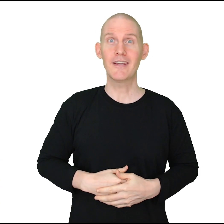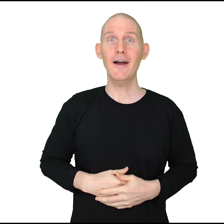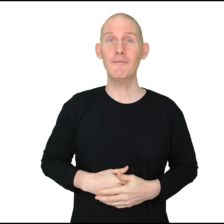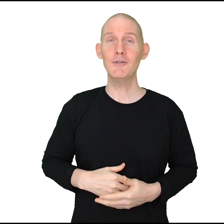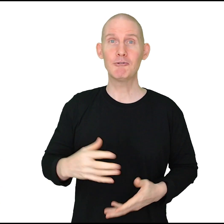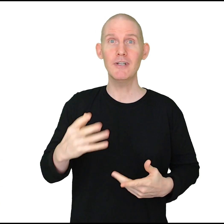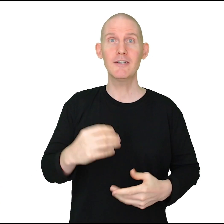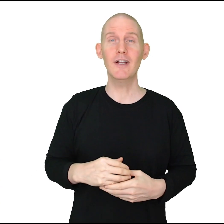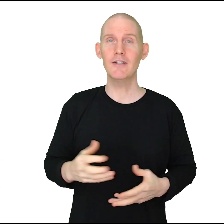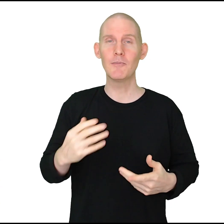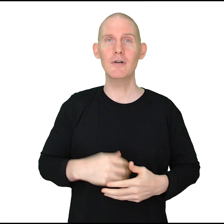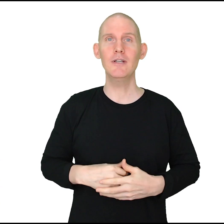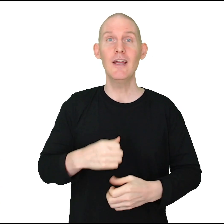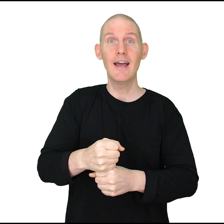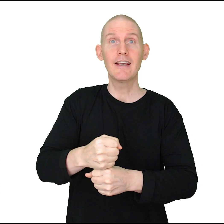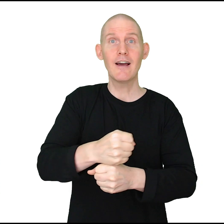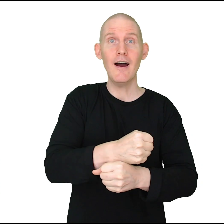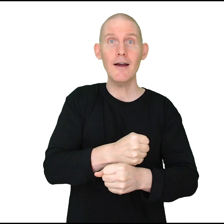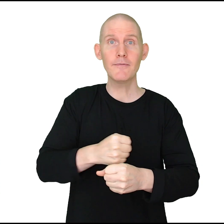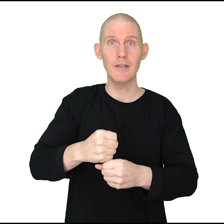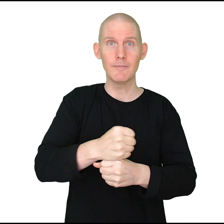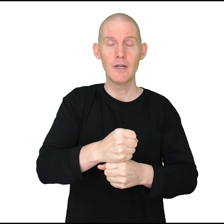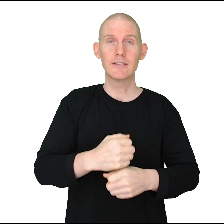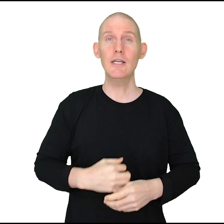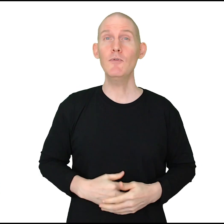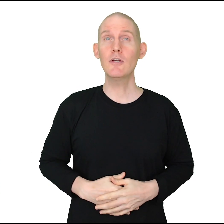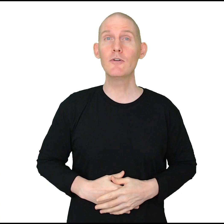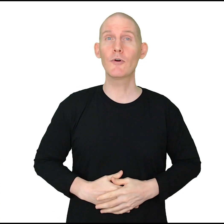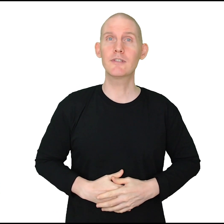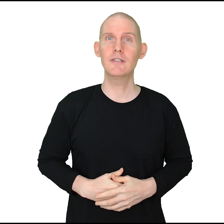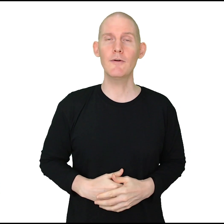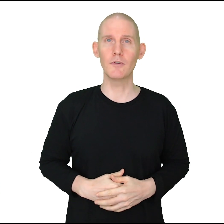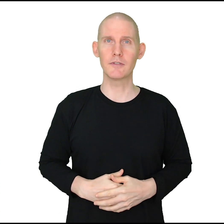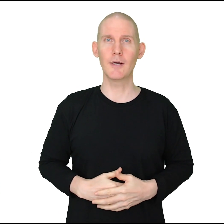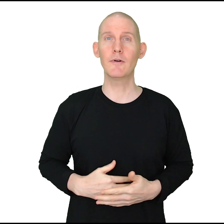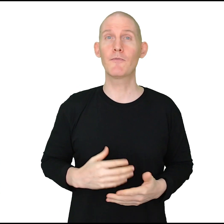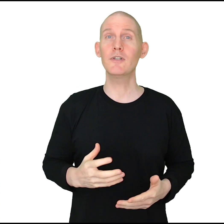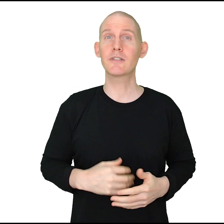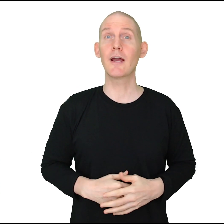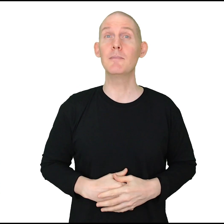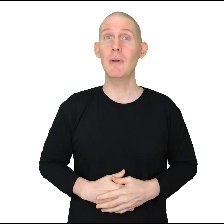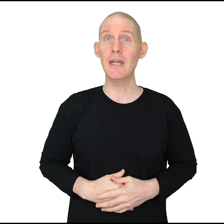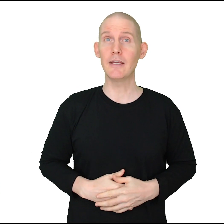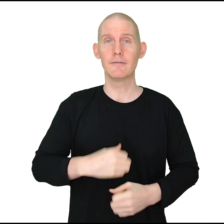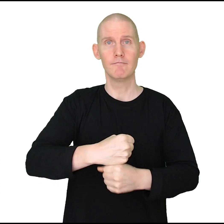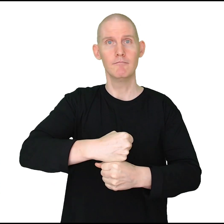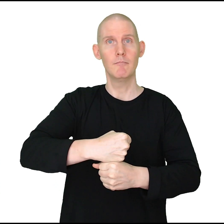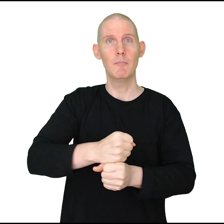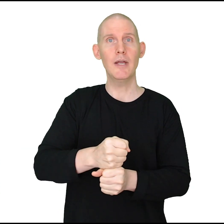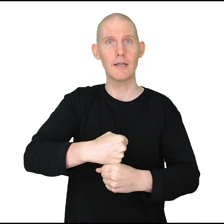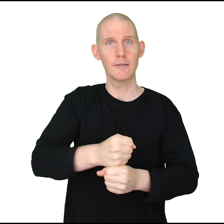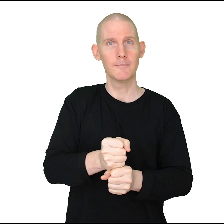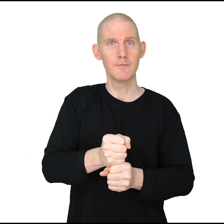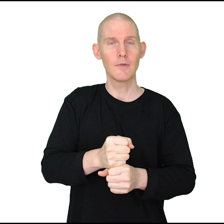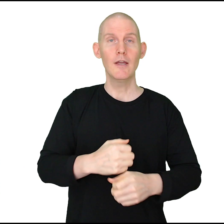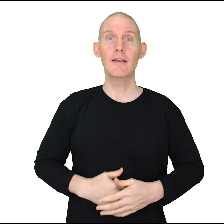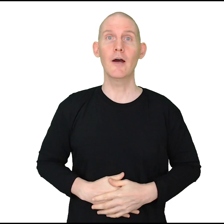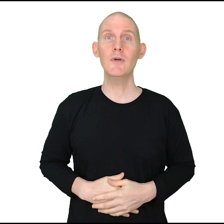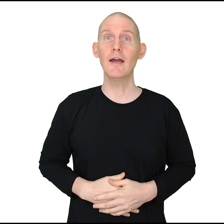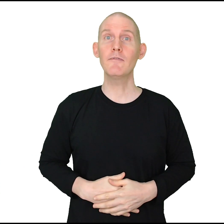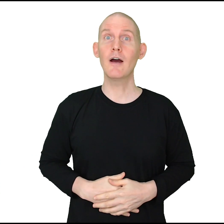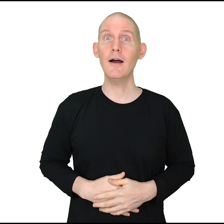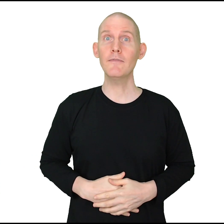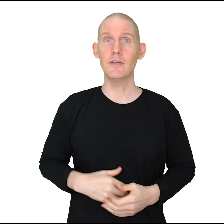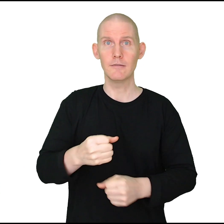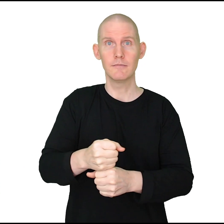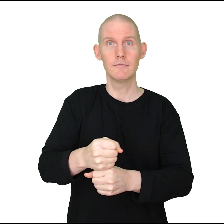Like coffee you drink right in the morning. Coffee. See if you can notice the difference. I'm going to first sign make. Make. Now we